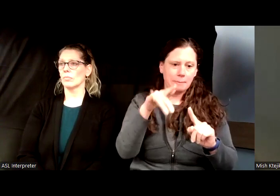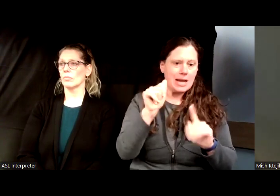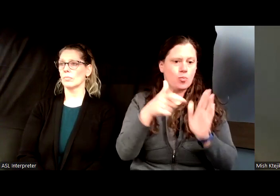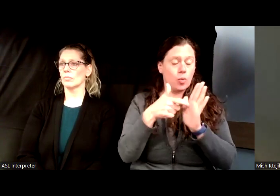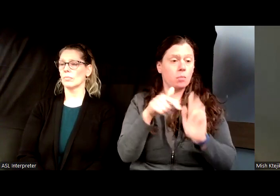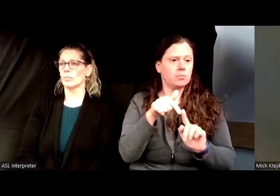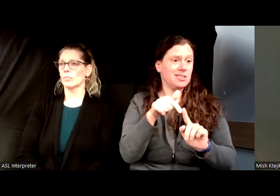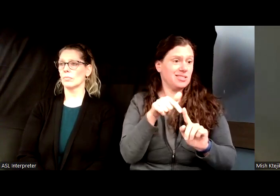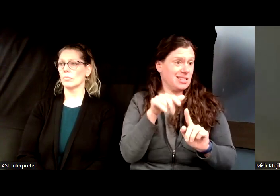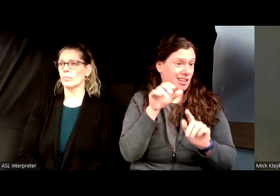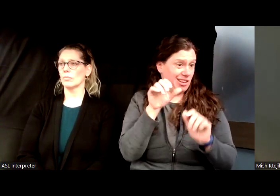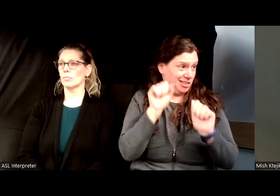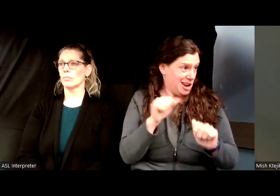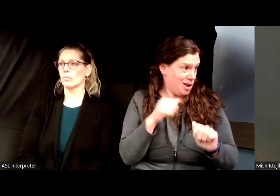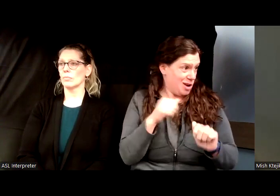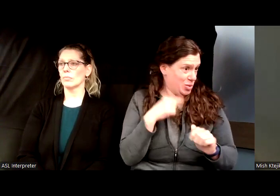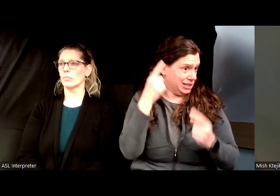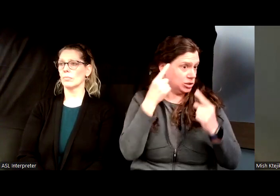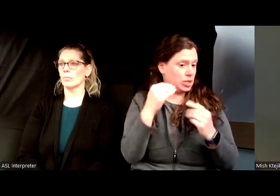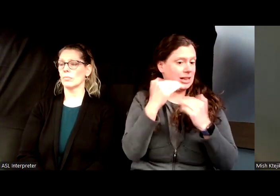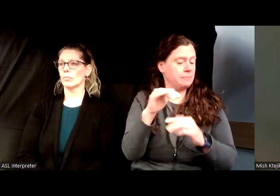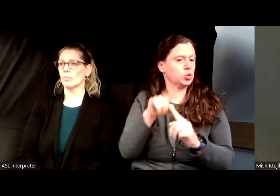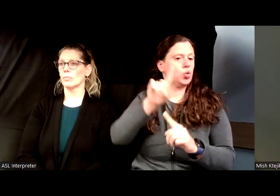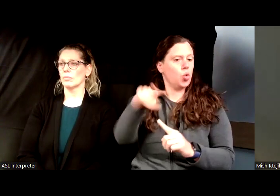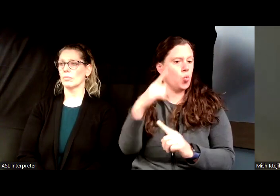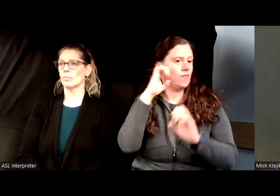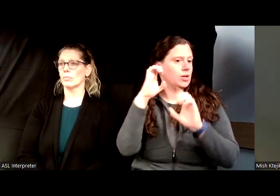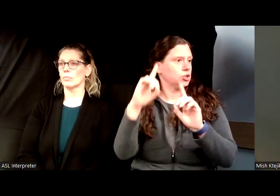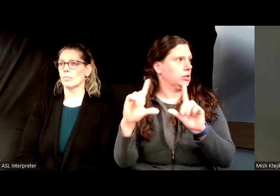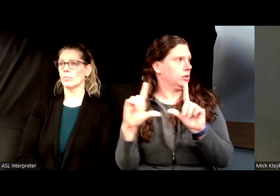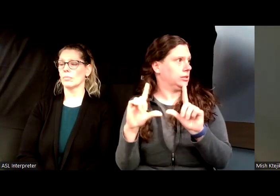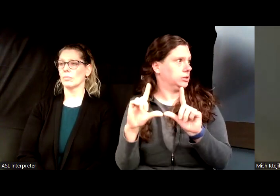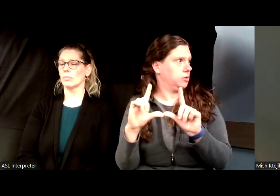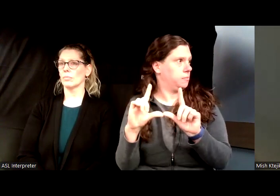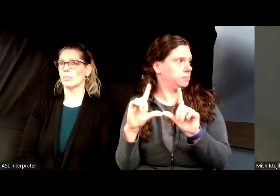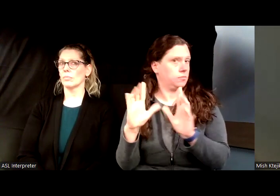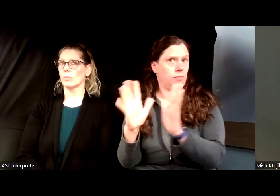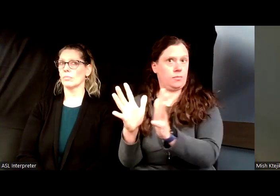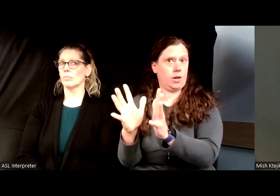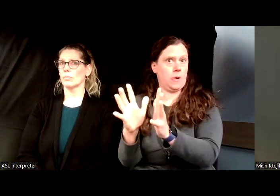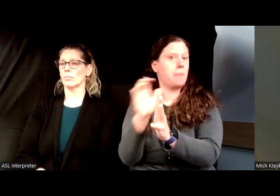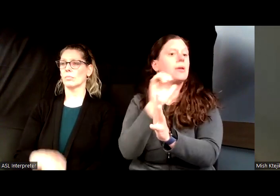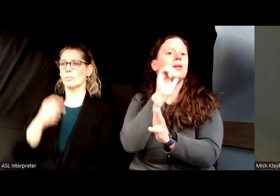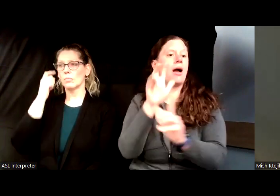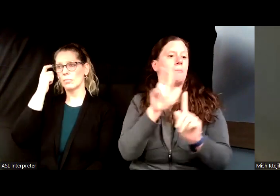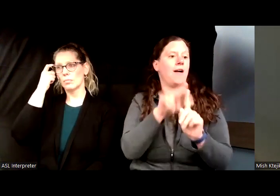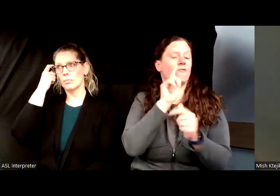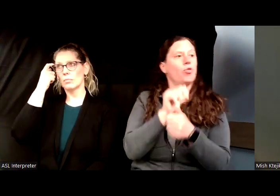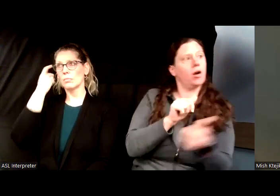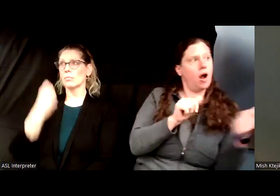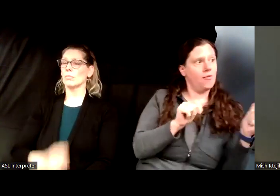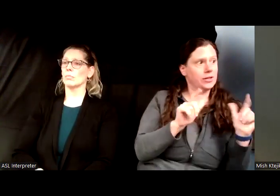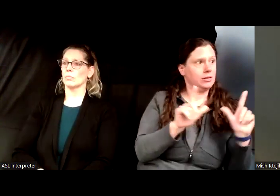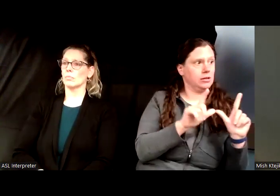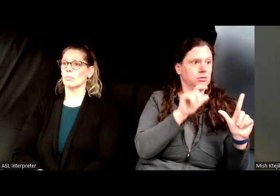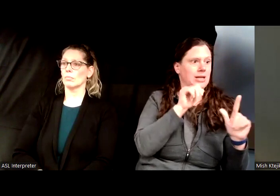So the 4.0, the EIPA, I mean, can we consider limiting it to only an educational license? I mean,